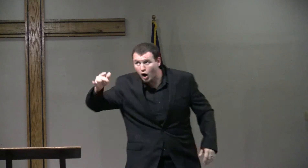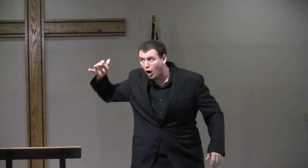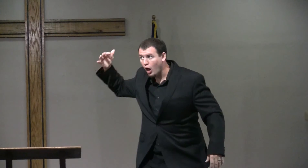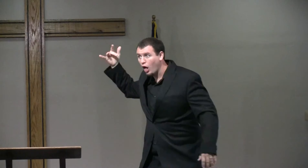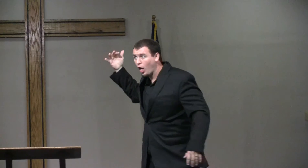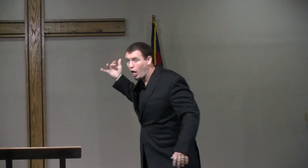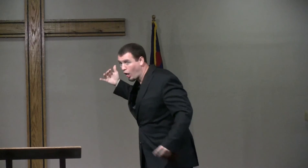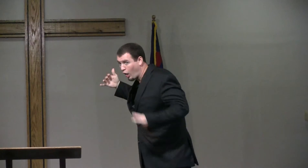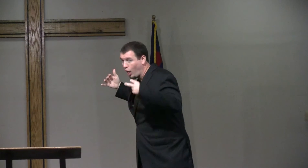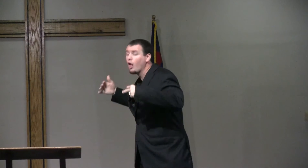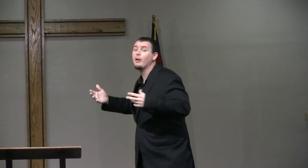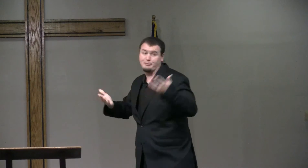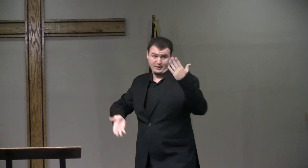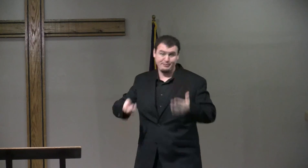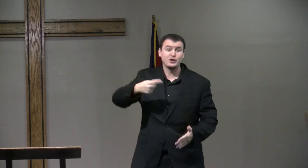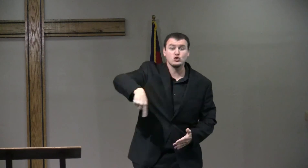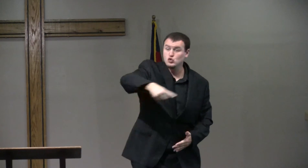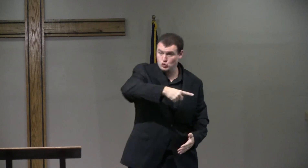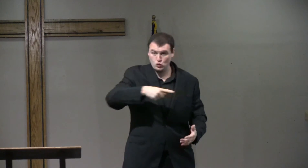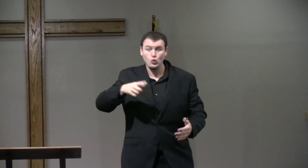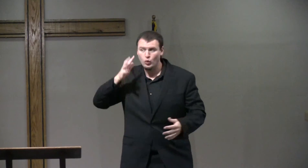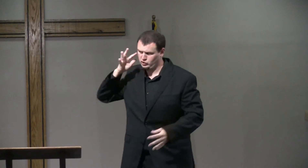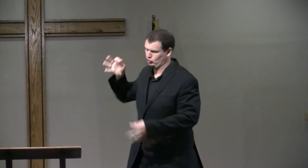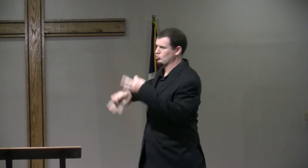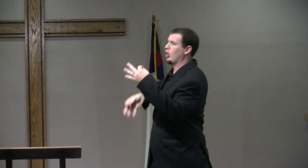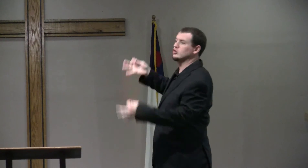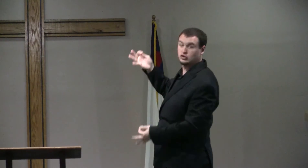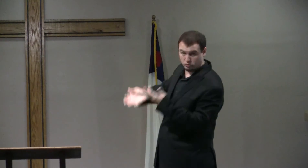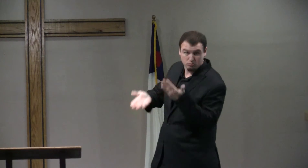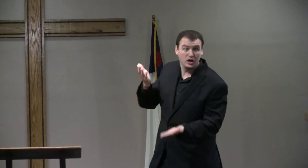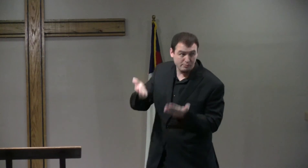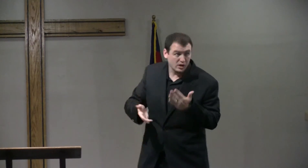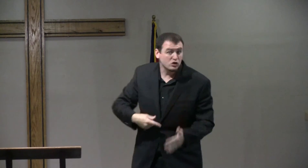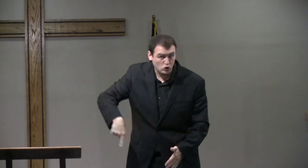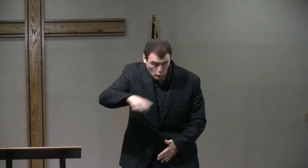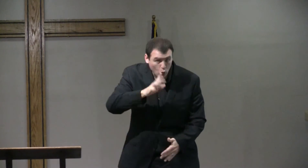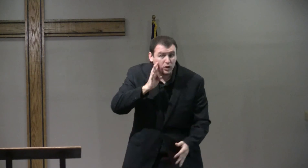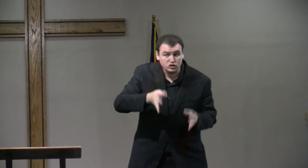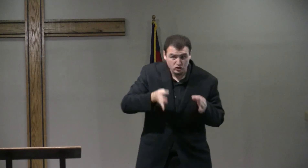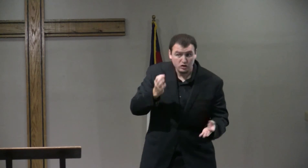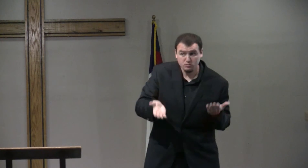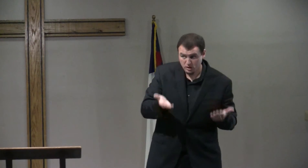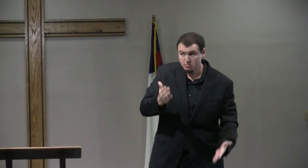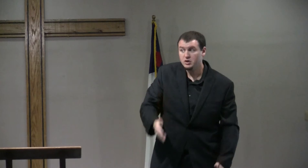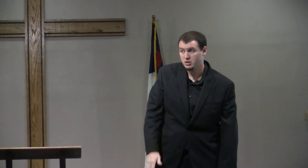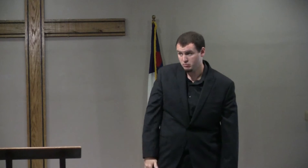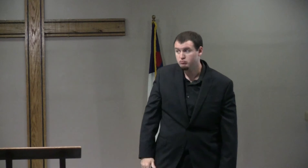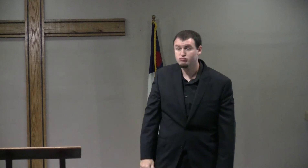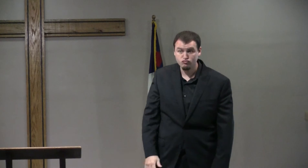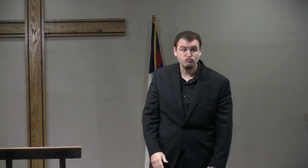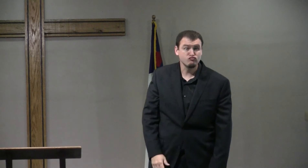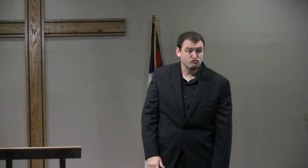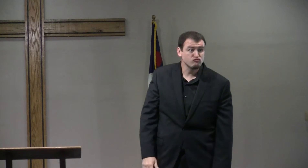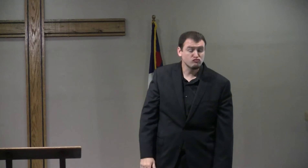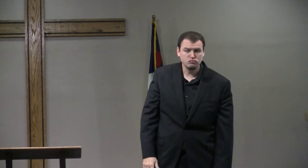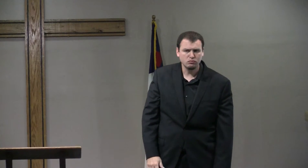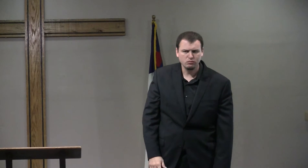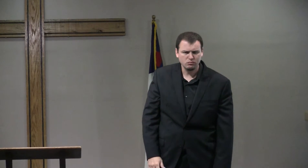You look at Pastor Mark. If you were to look at my past, you would probably judge me for my